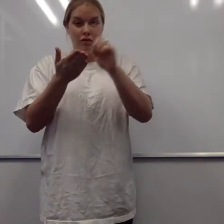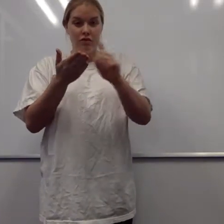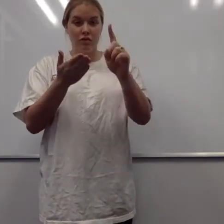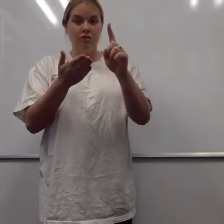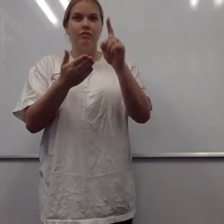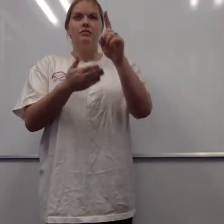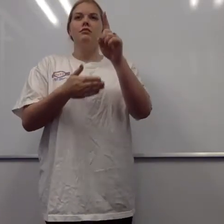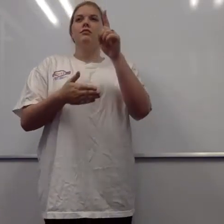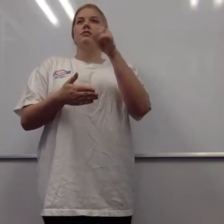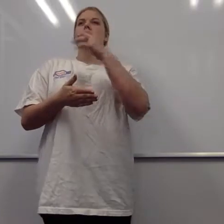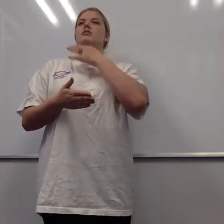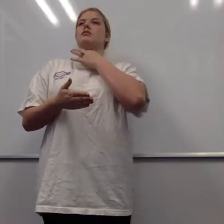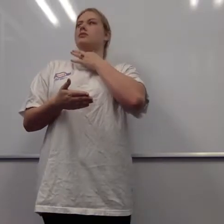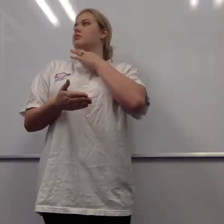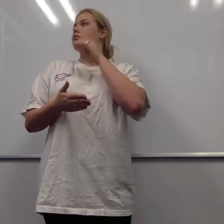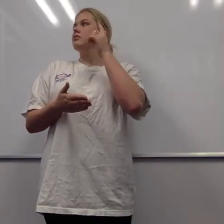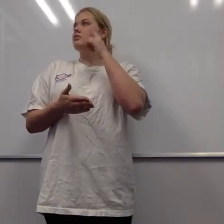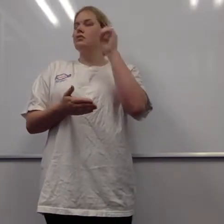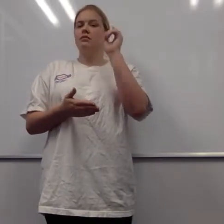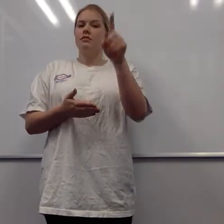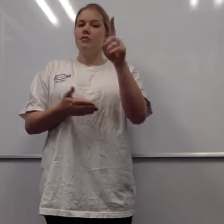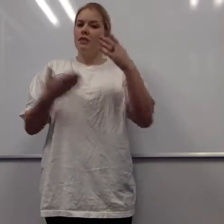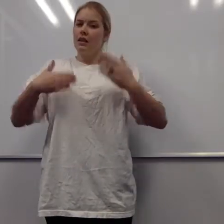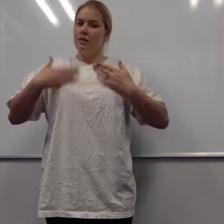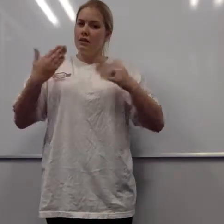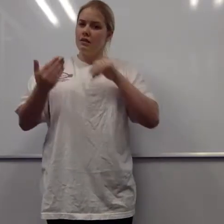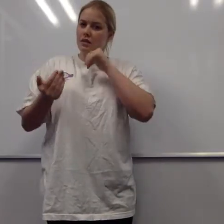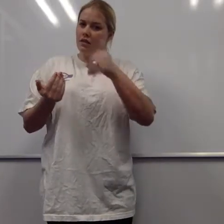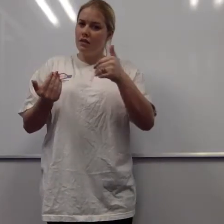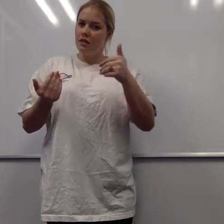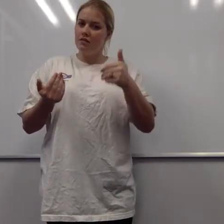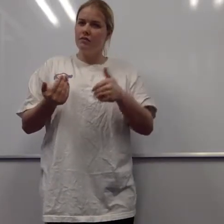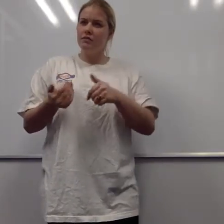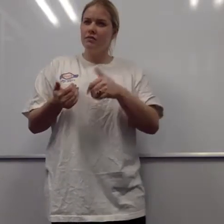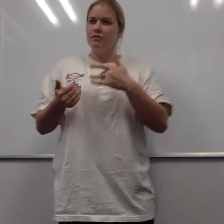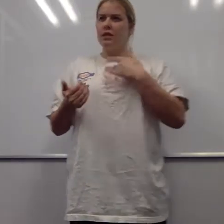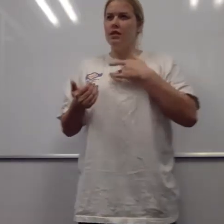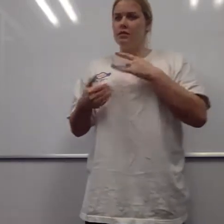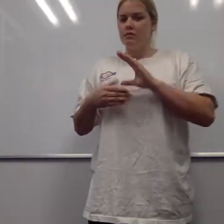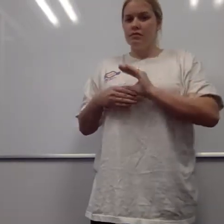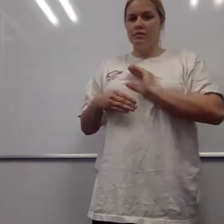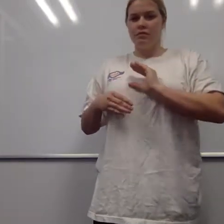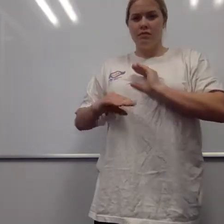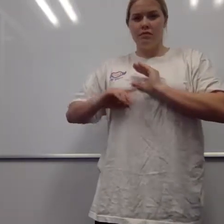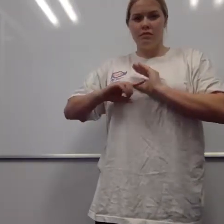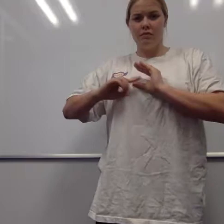a lack of happiness. It's a lack of something else, a lack of having meaning in